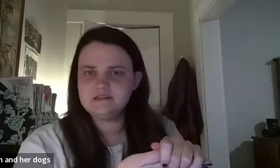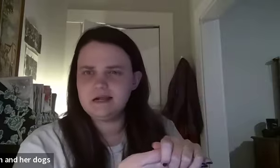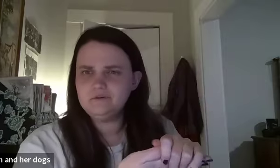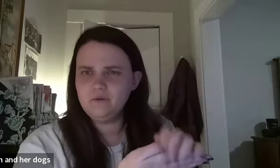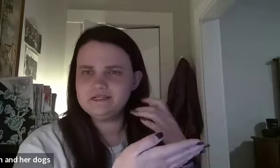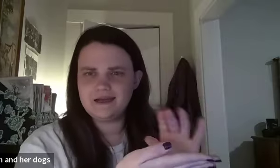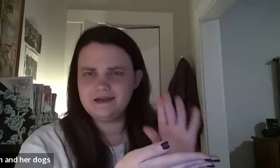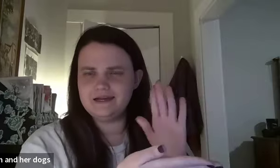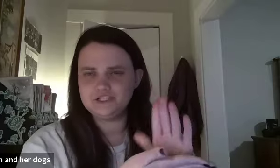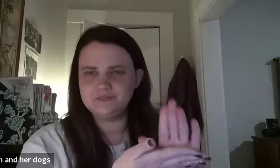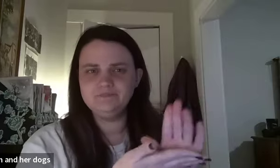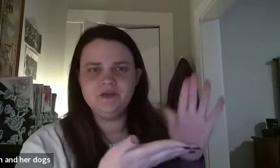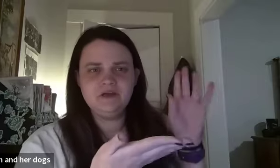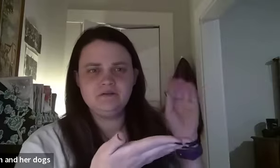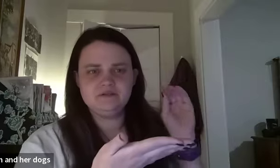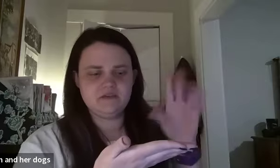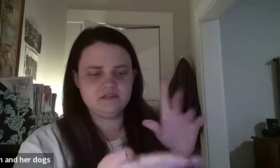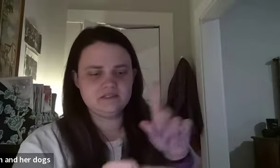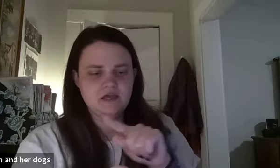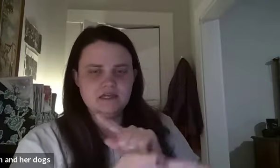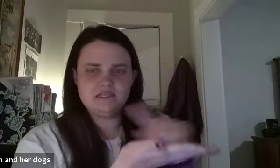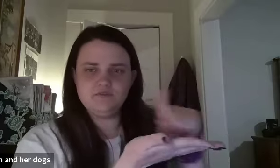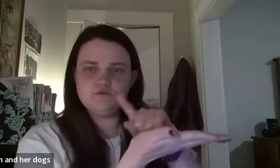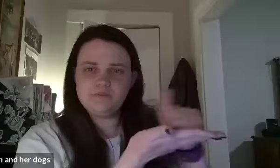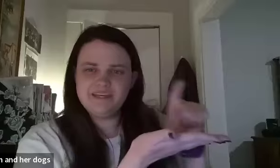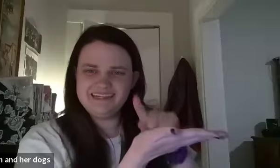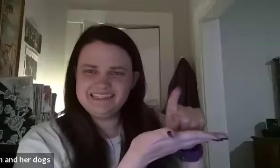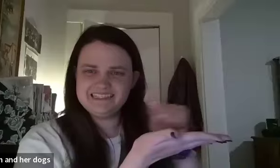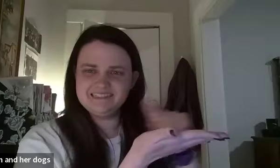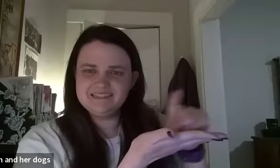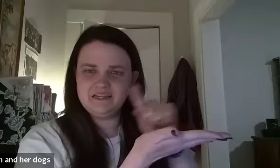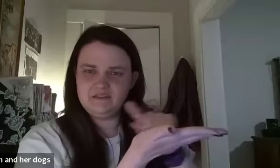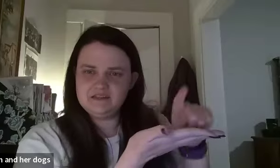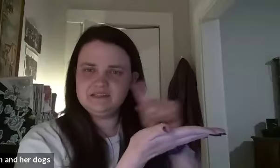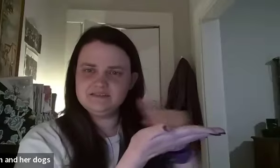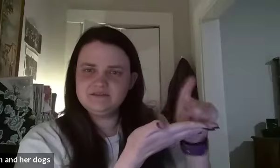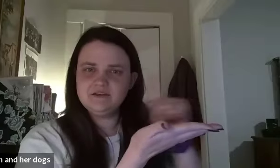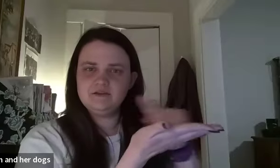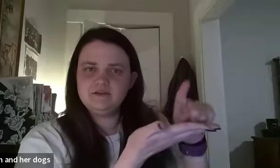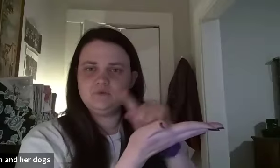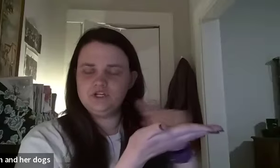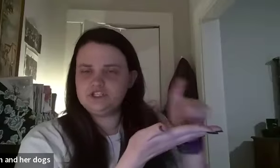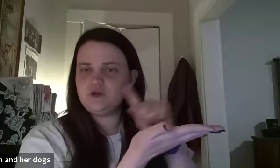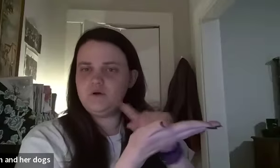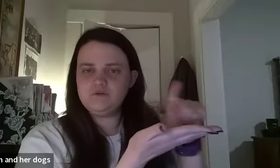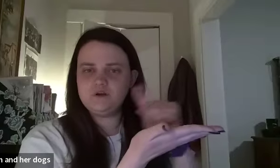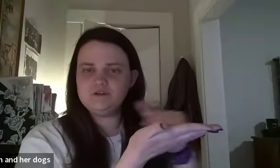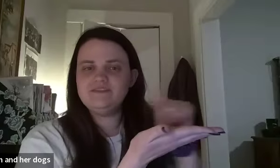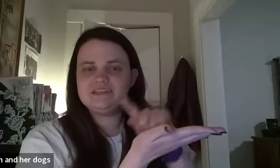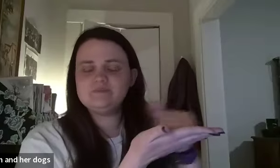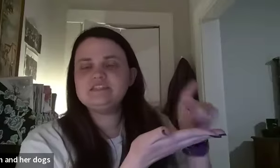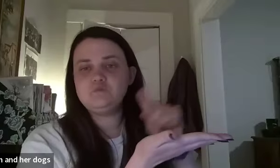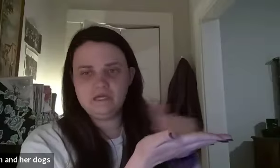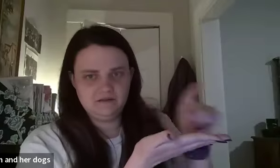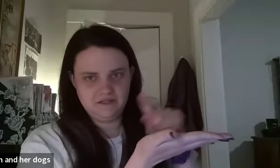that I don't always add, and I should say this, is if you repeat it like this, when you just go over and over again, this means